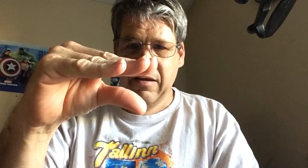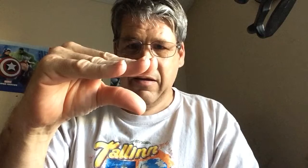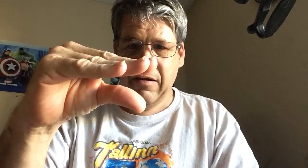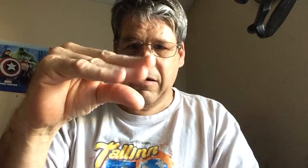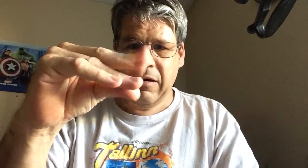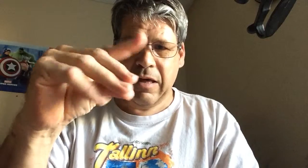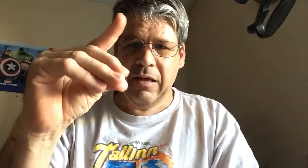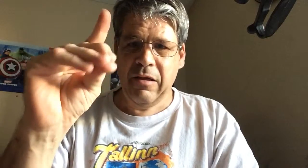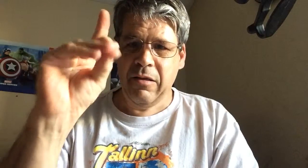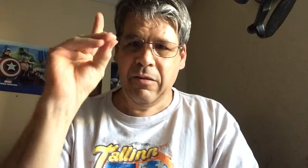Okay?